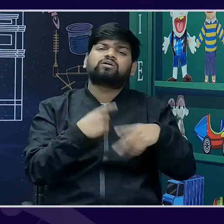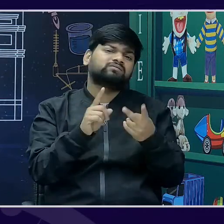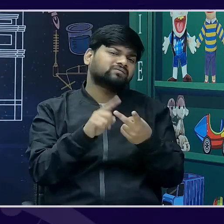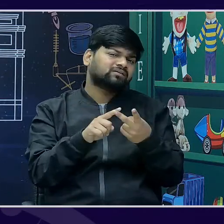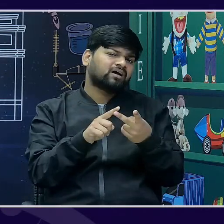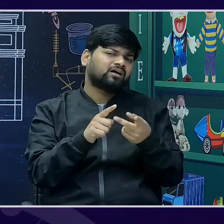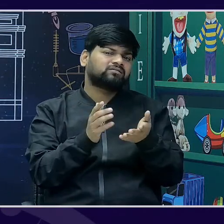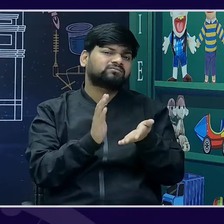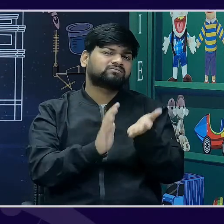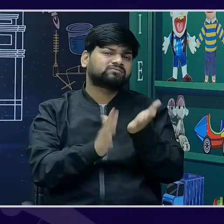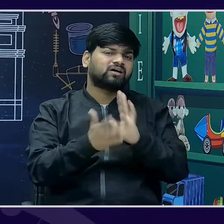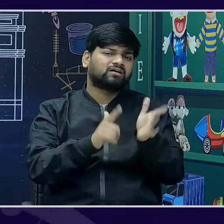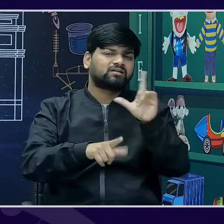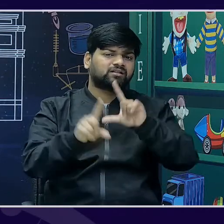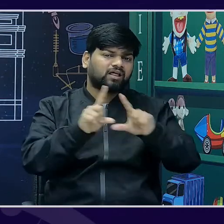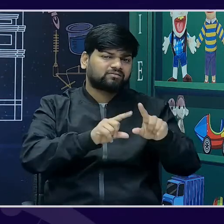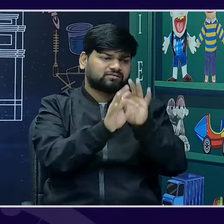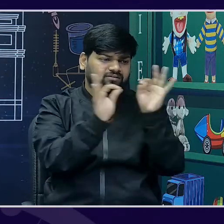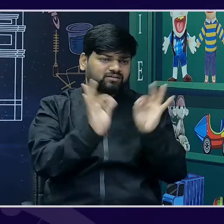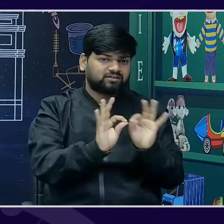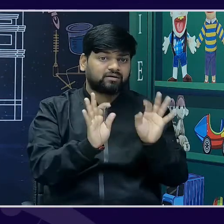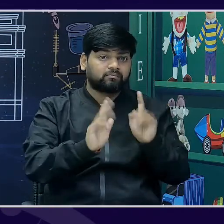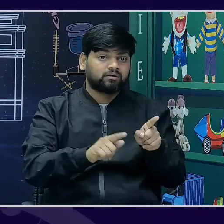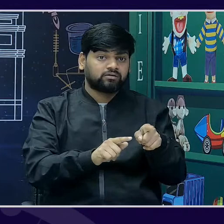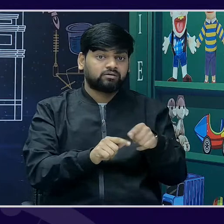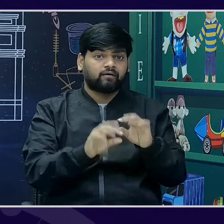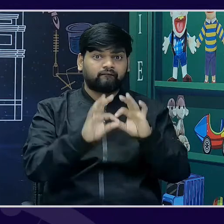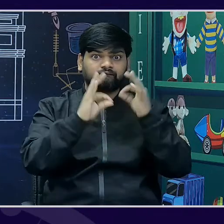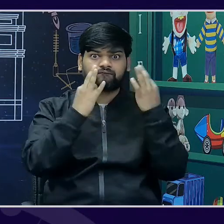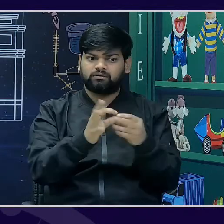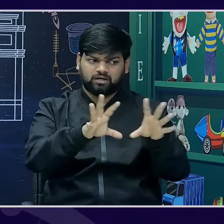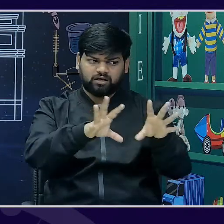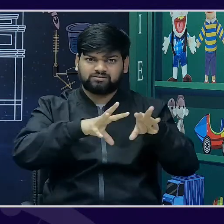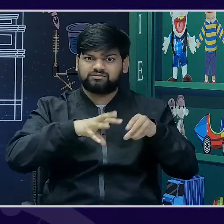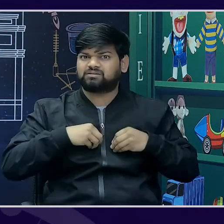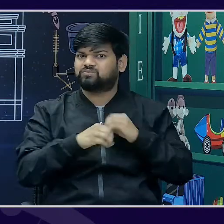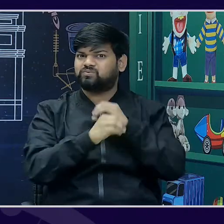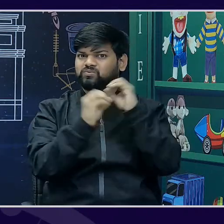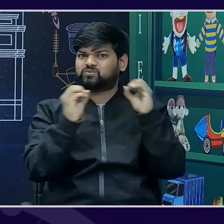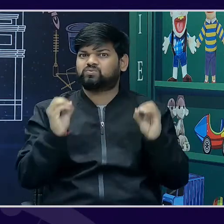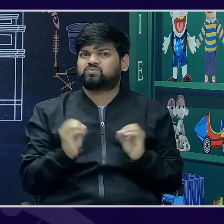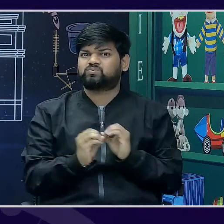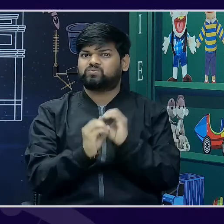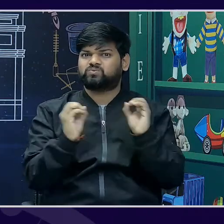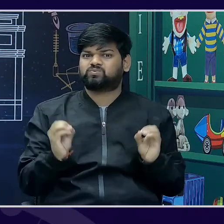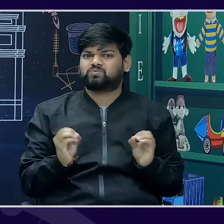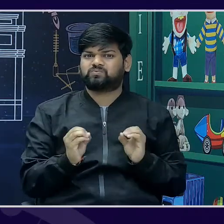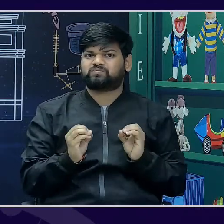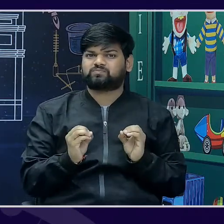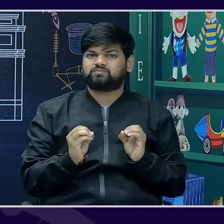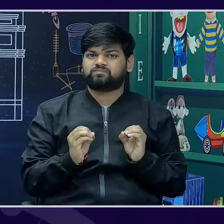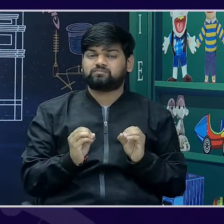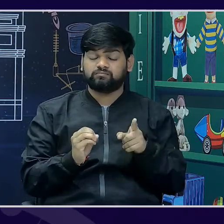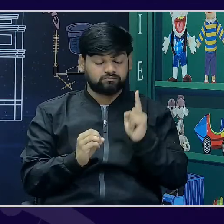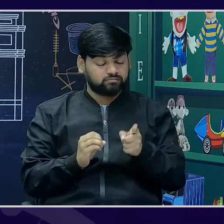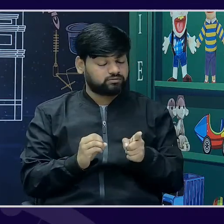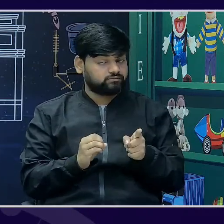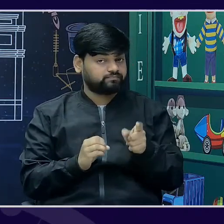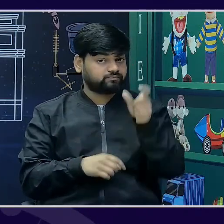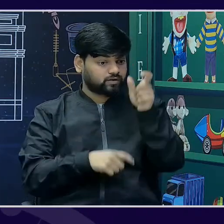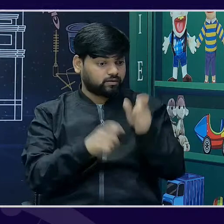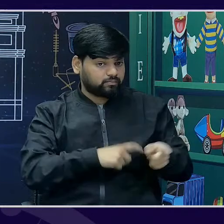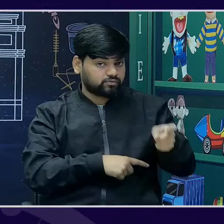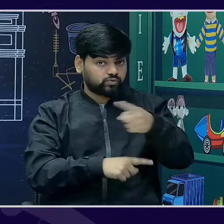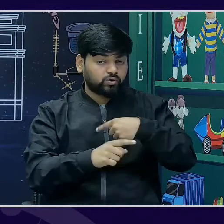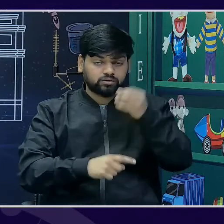there, professionals are there. It's the only time has come where you really need to think out of the box, get